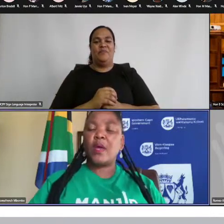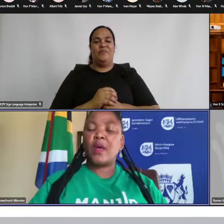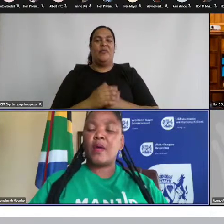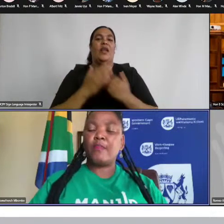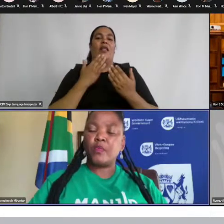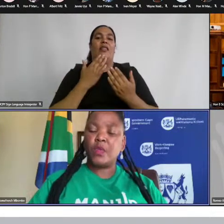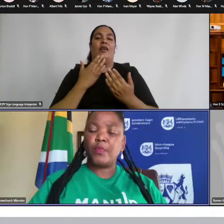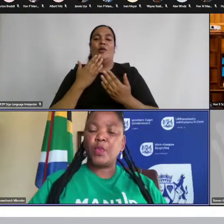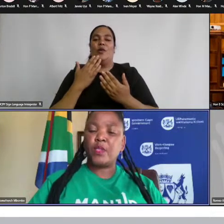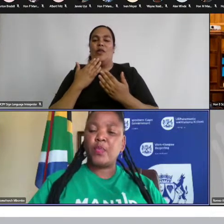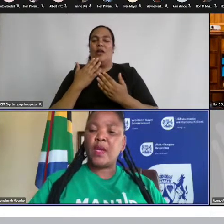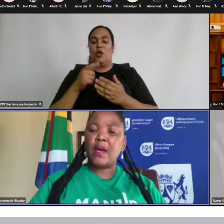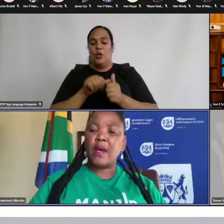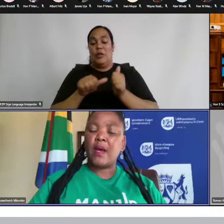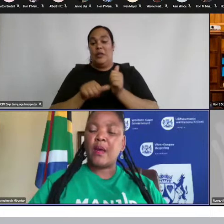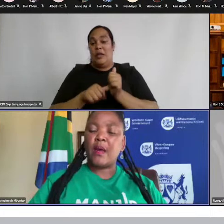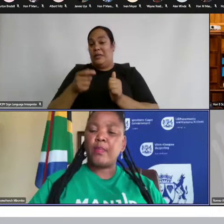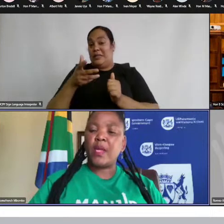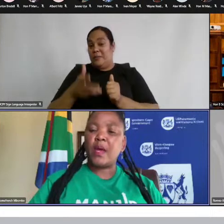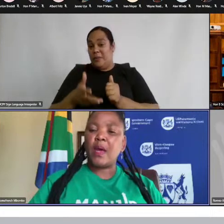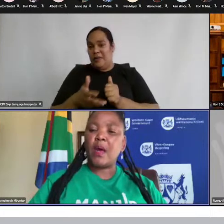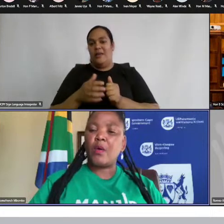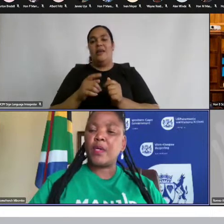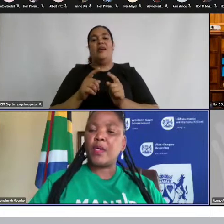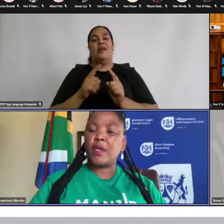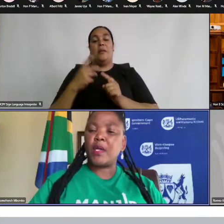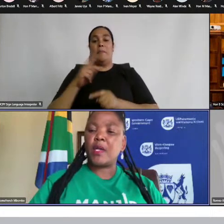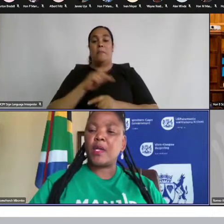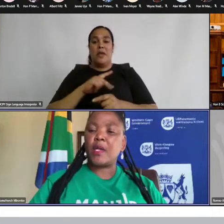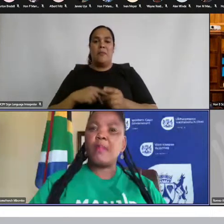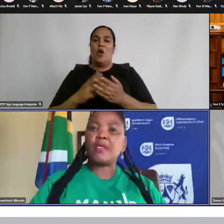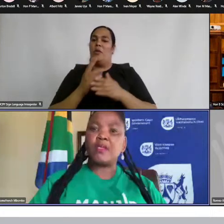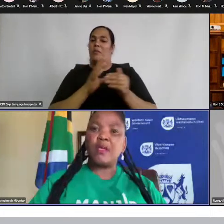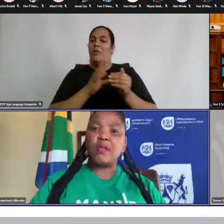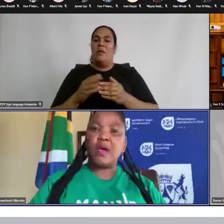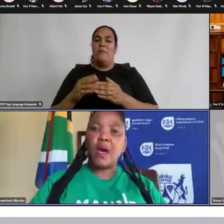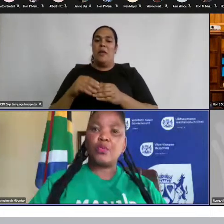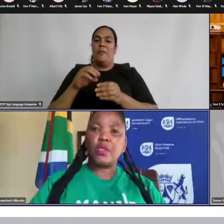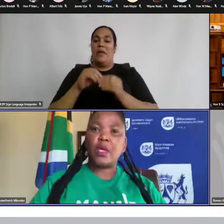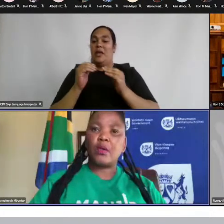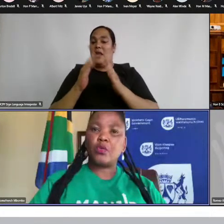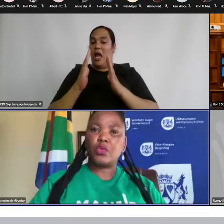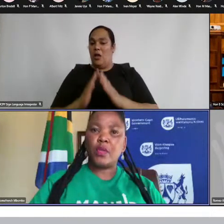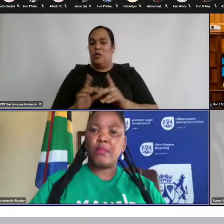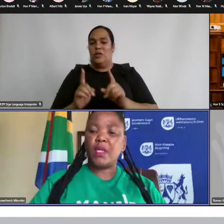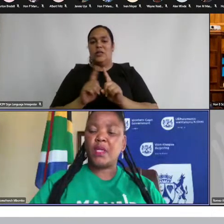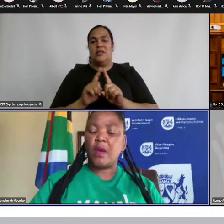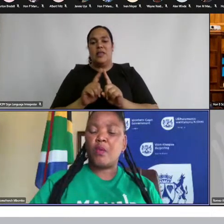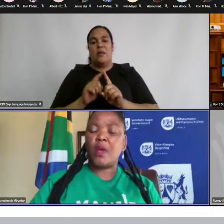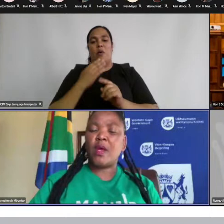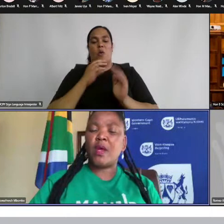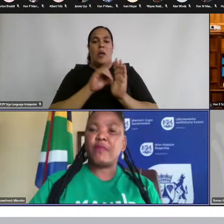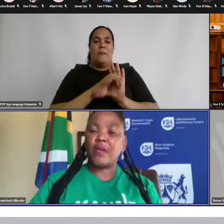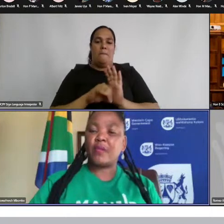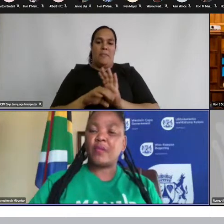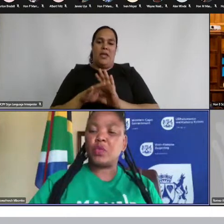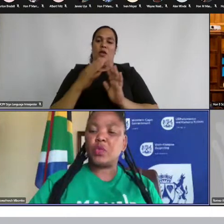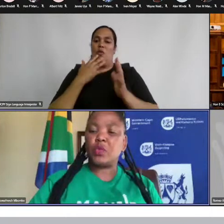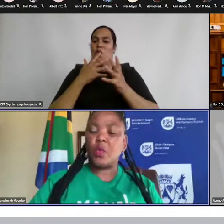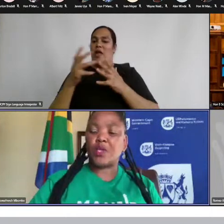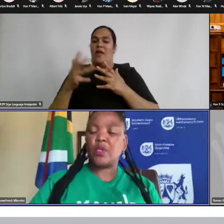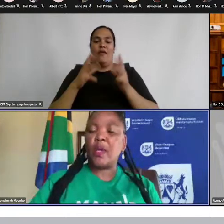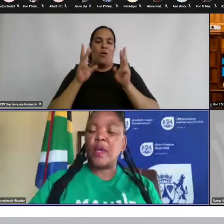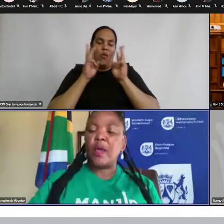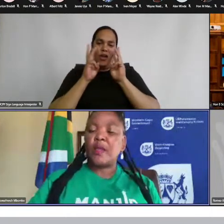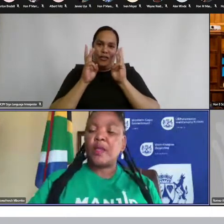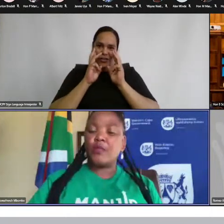Thank you, Deputy Speaker, Premier, honourable members in the House, and also the media, whoever is